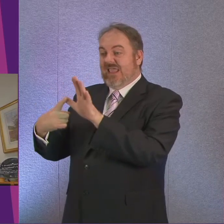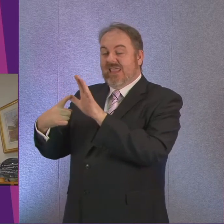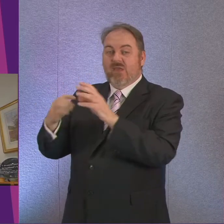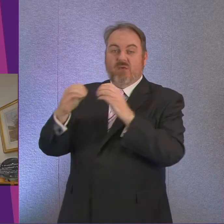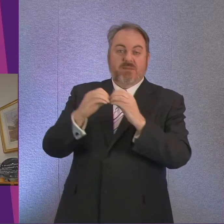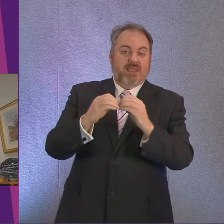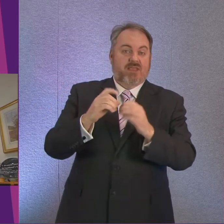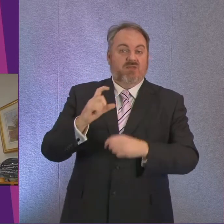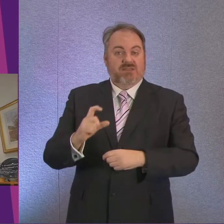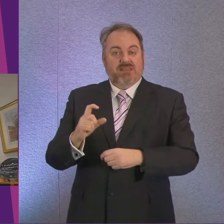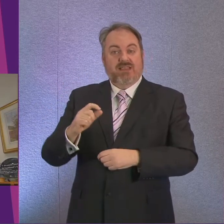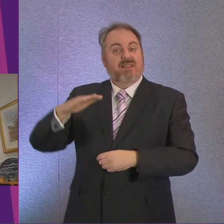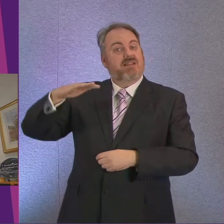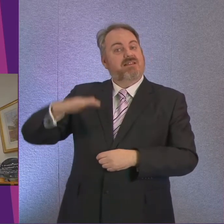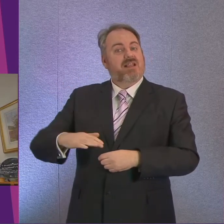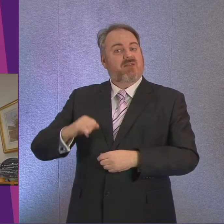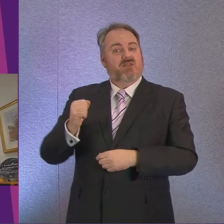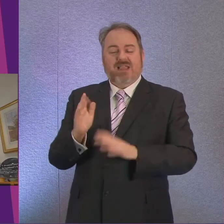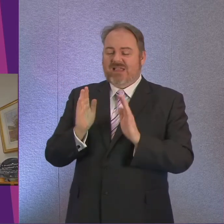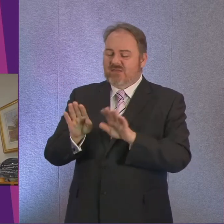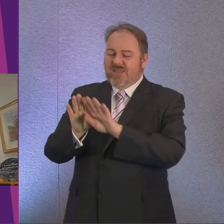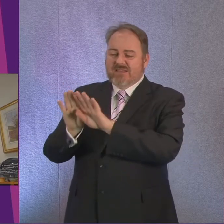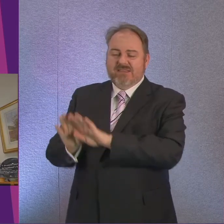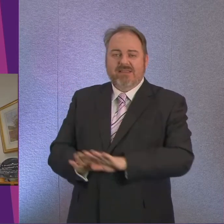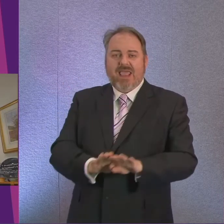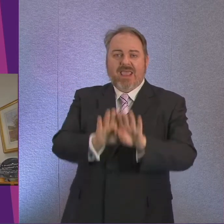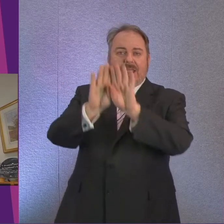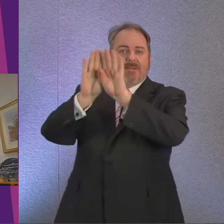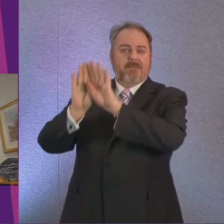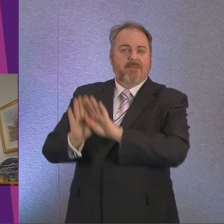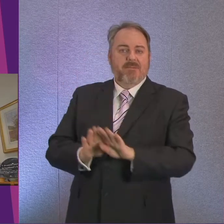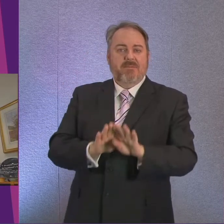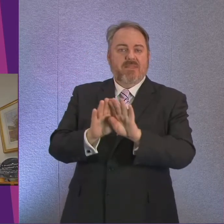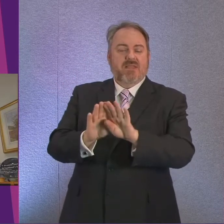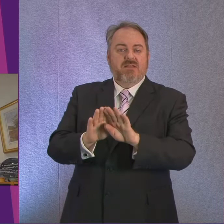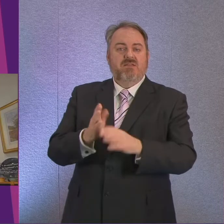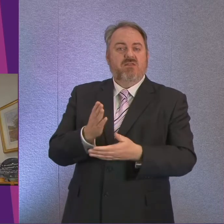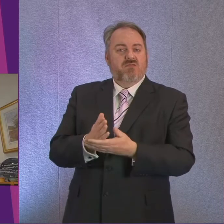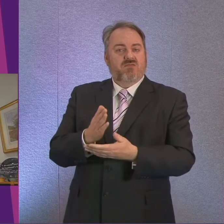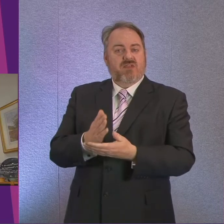Scotland. So moderation across the education system has